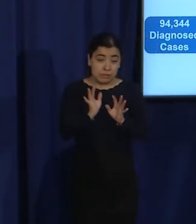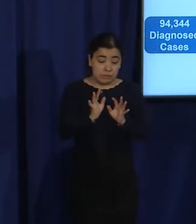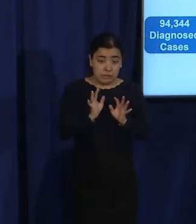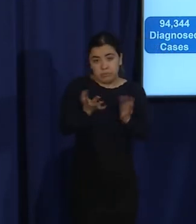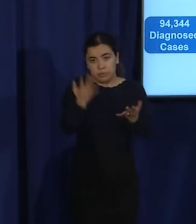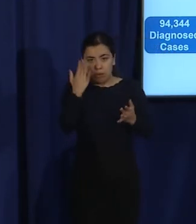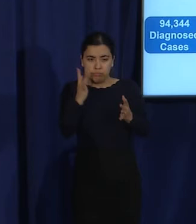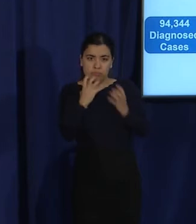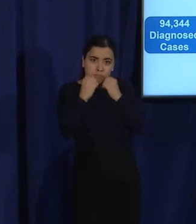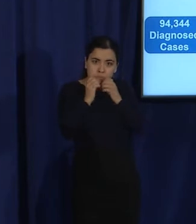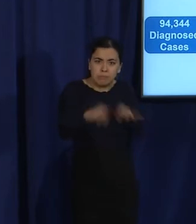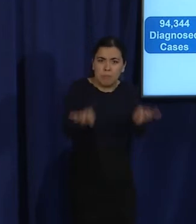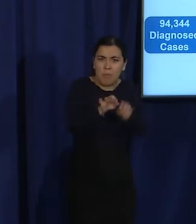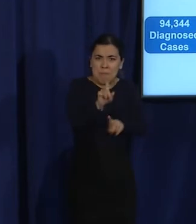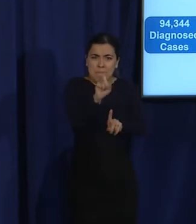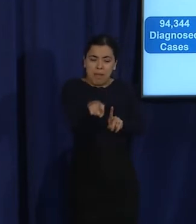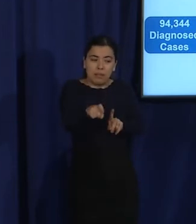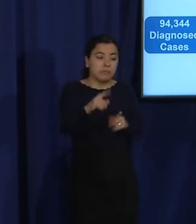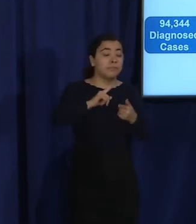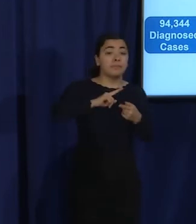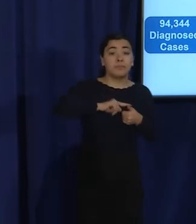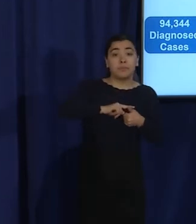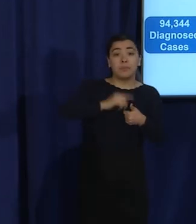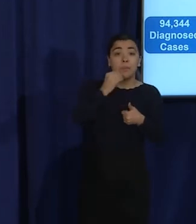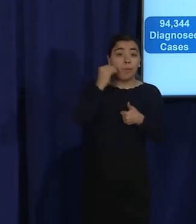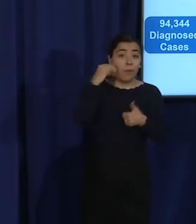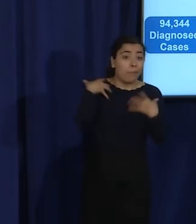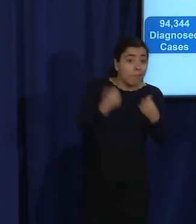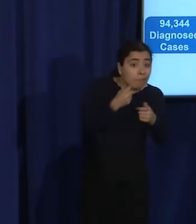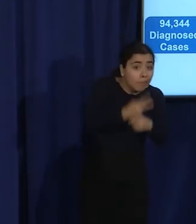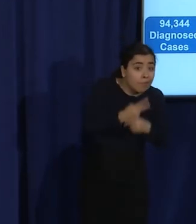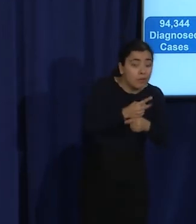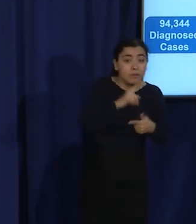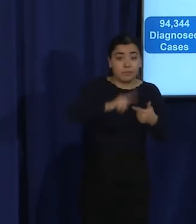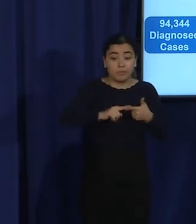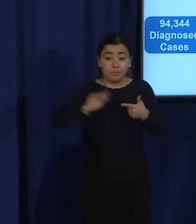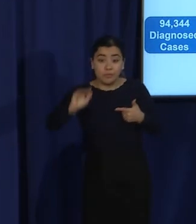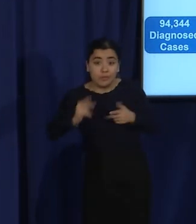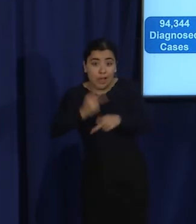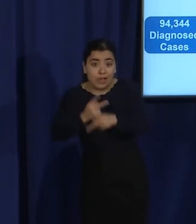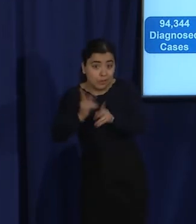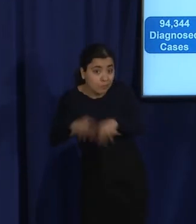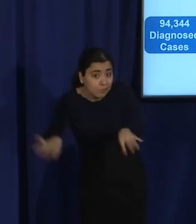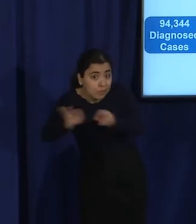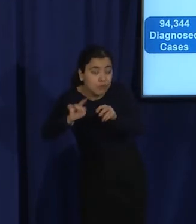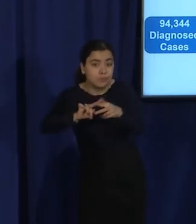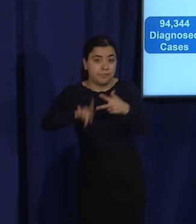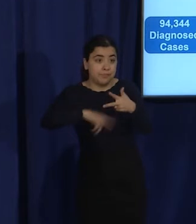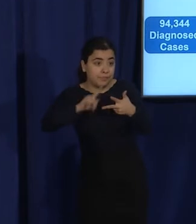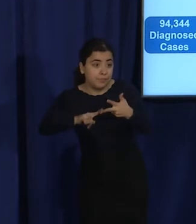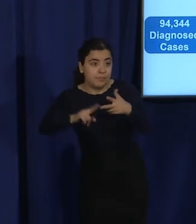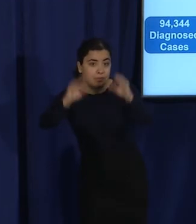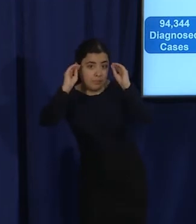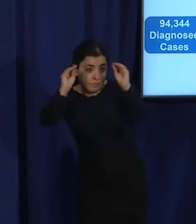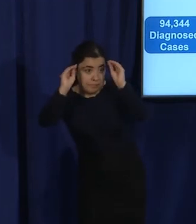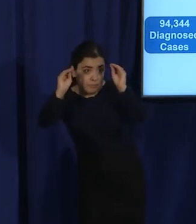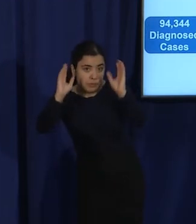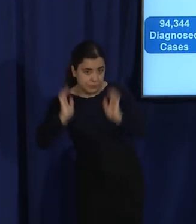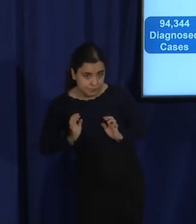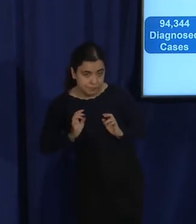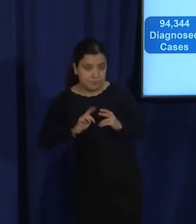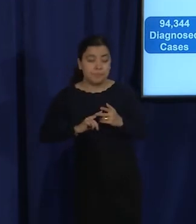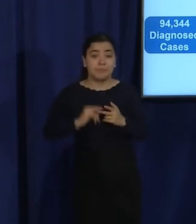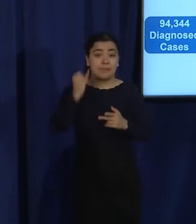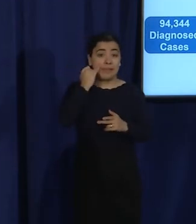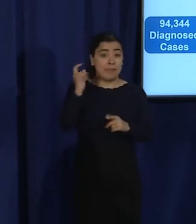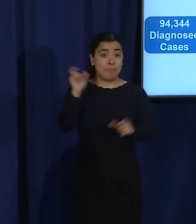care, essential child care, or education. If people are coming into the home who do not live there, people should be